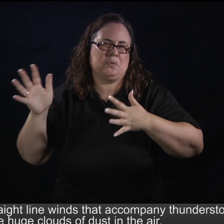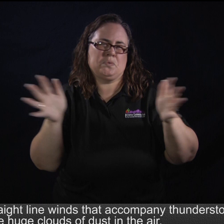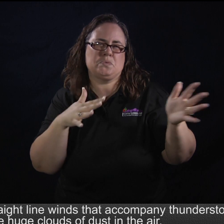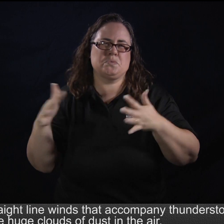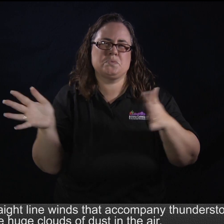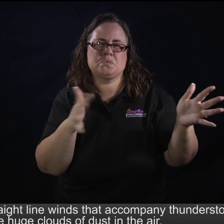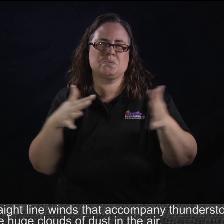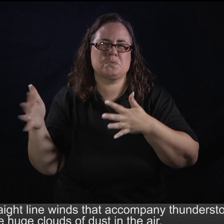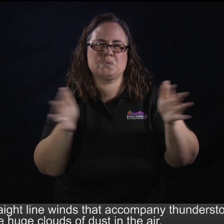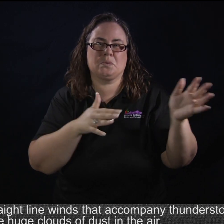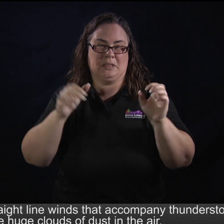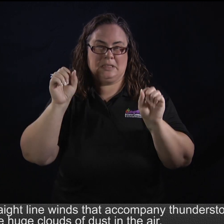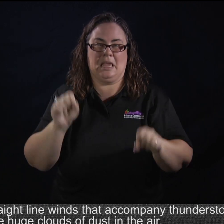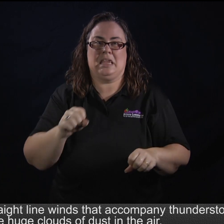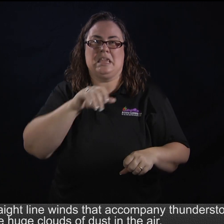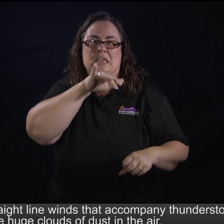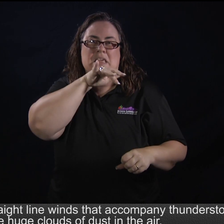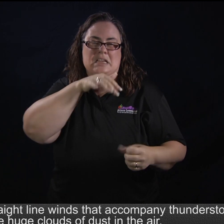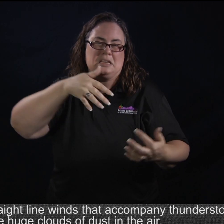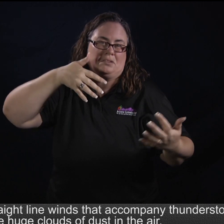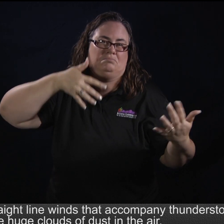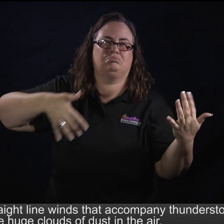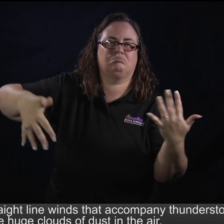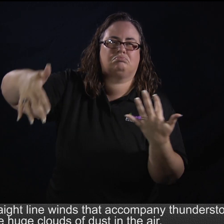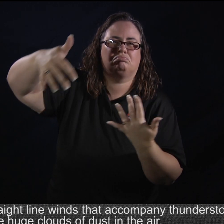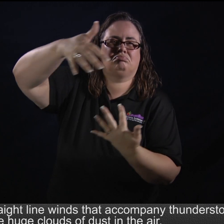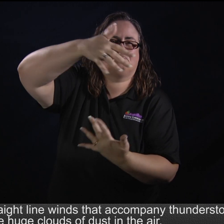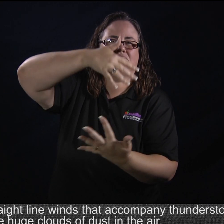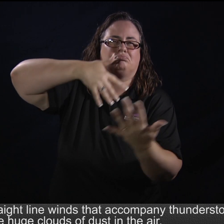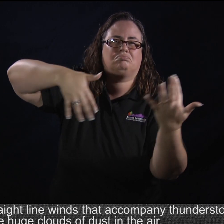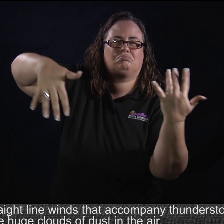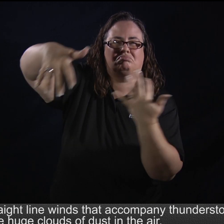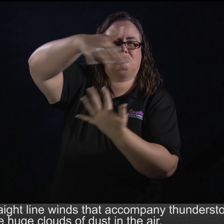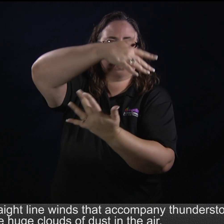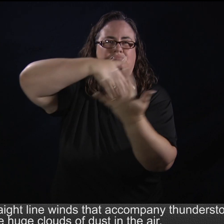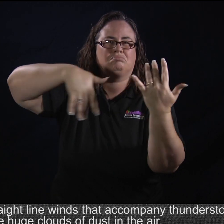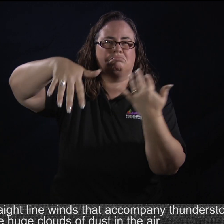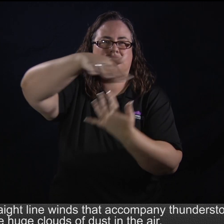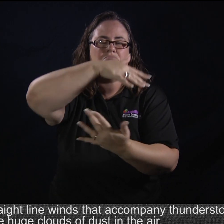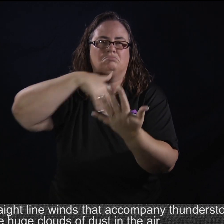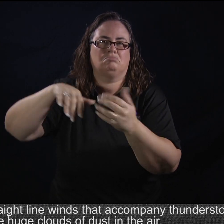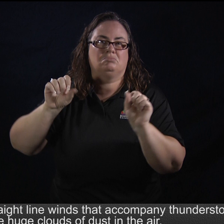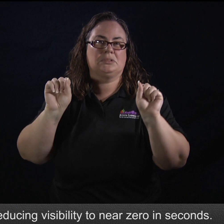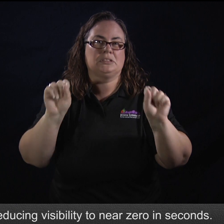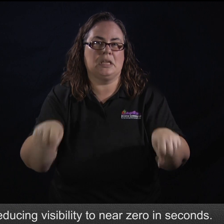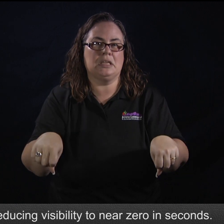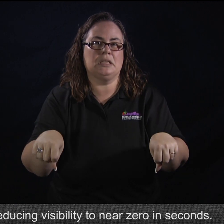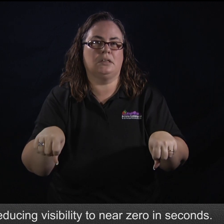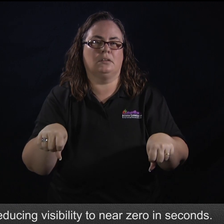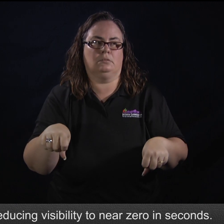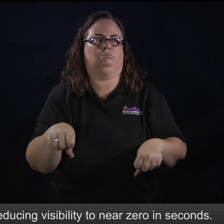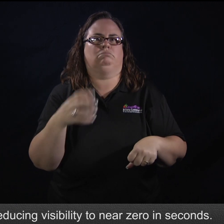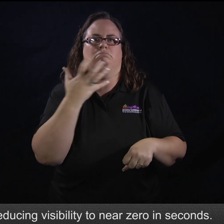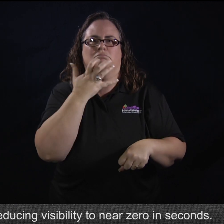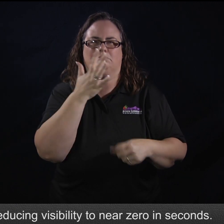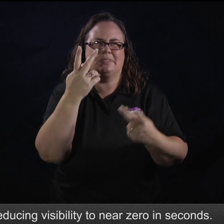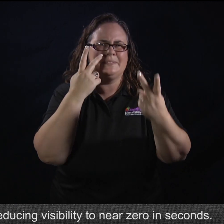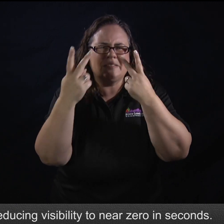The straight-line winds that accompany thunderstorms can lift those huge clouds of dust in the air, reducing visibility to near zero